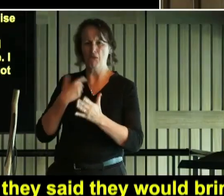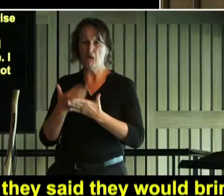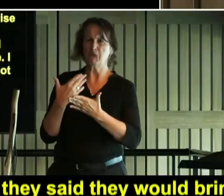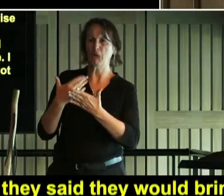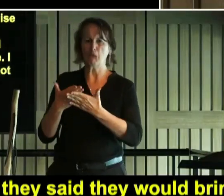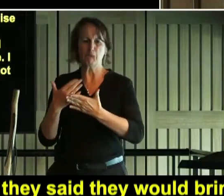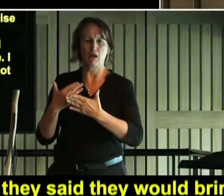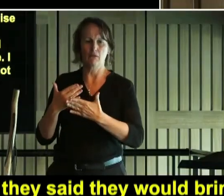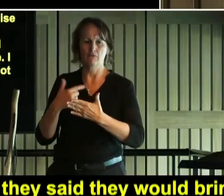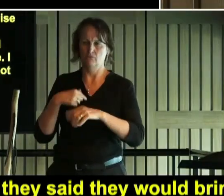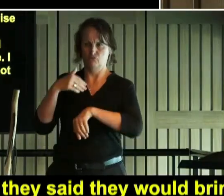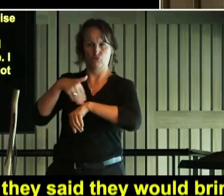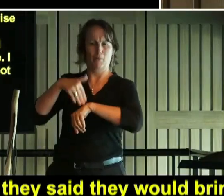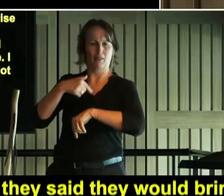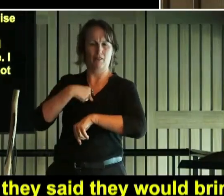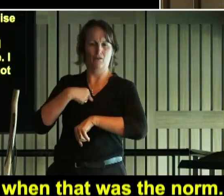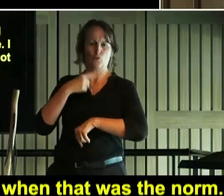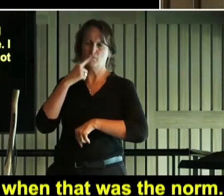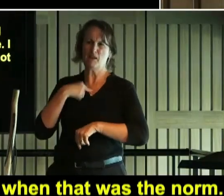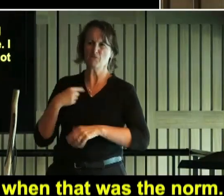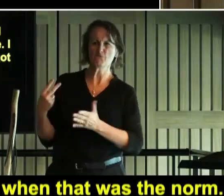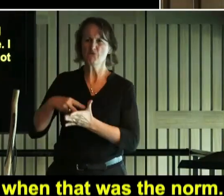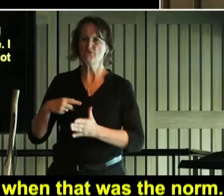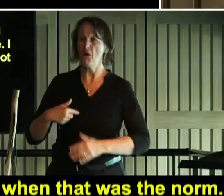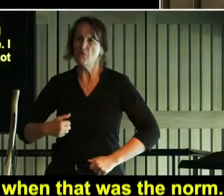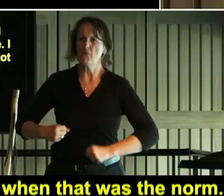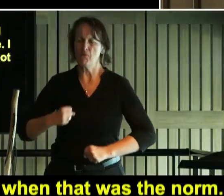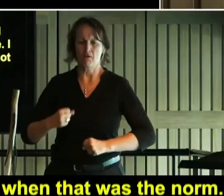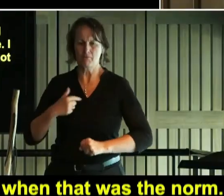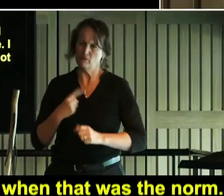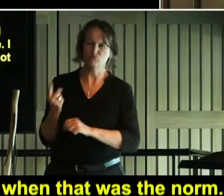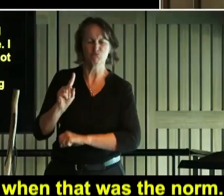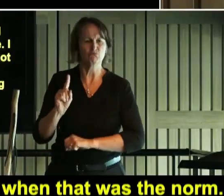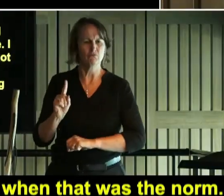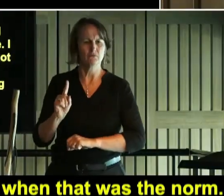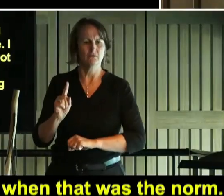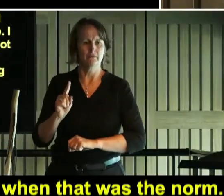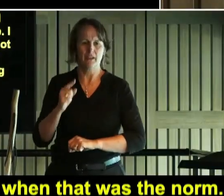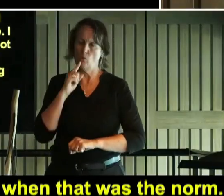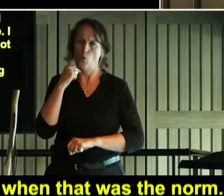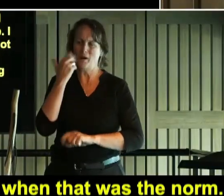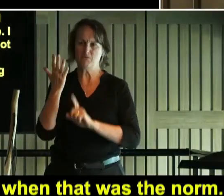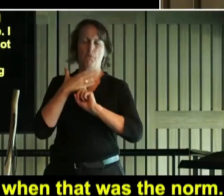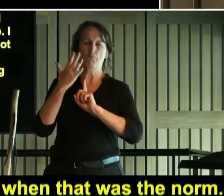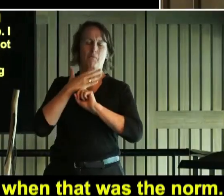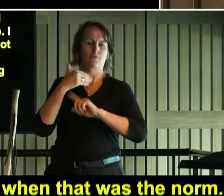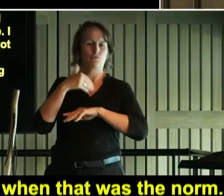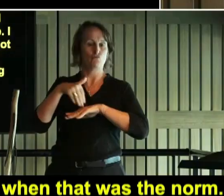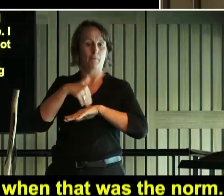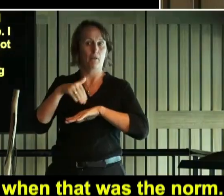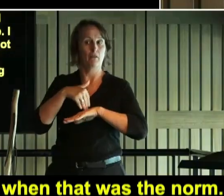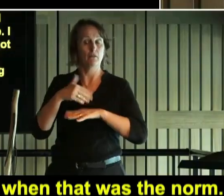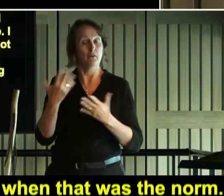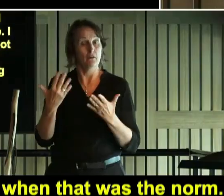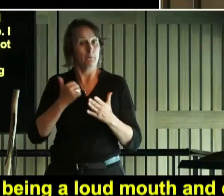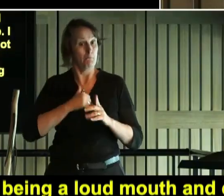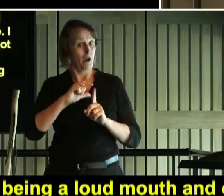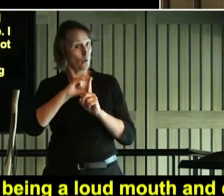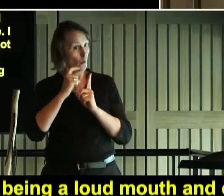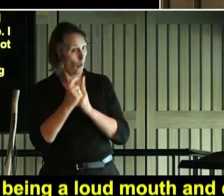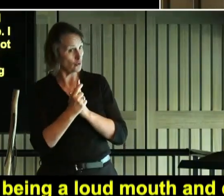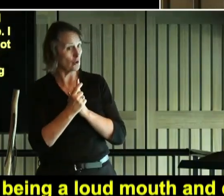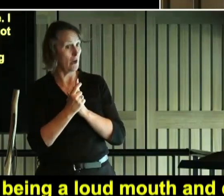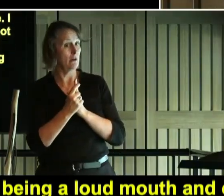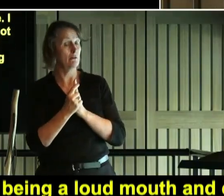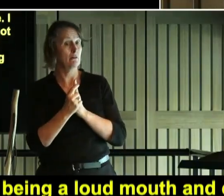a loudmouth and carrying on and being refused to be called a patient and just being known as a person. Culturally,